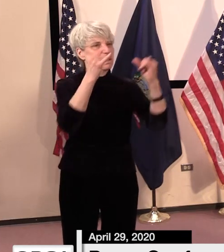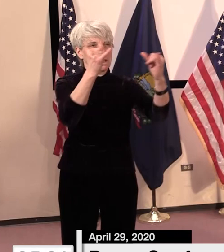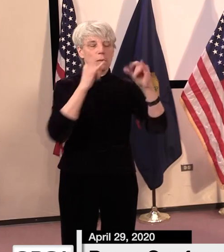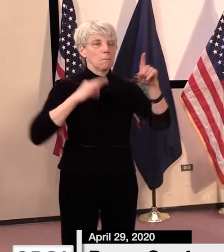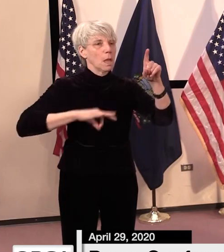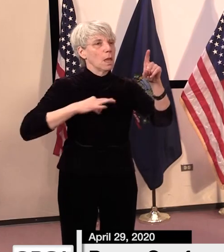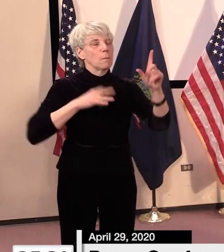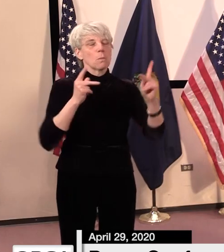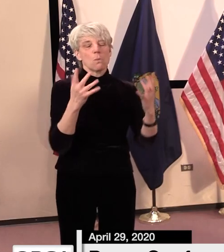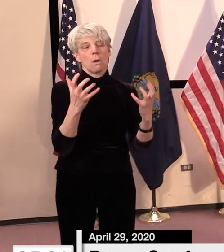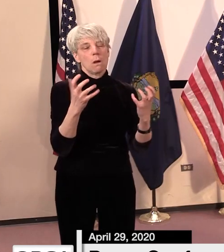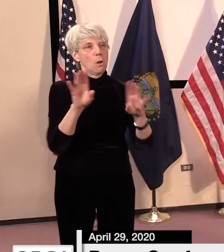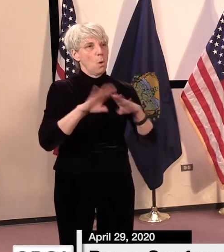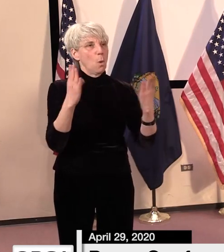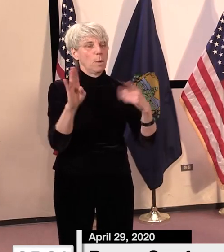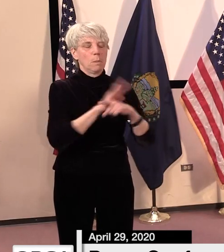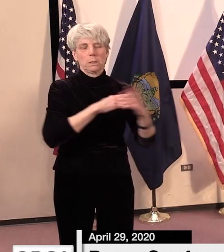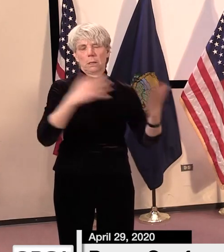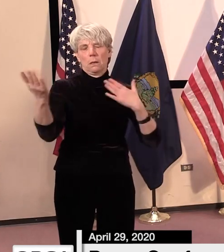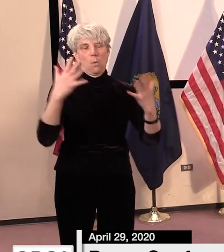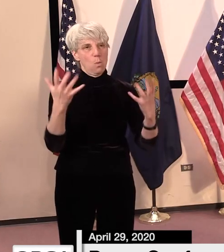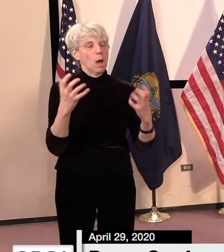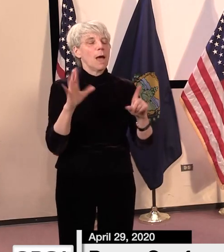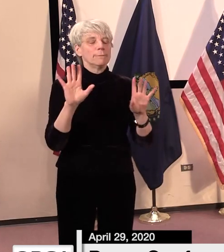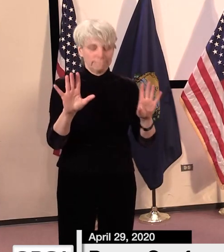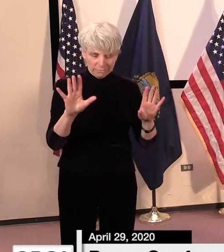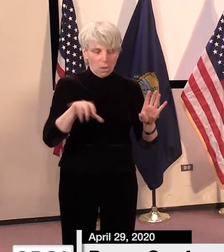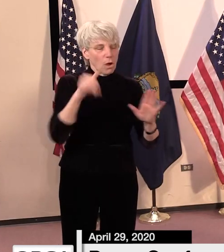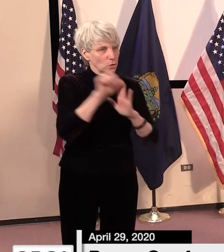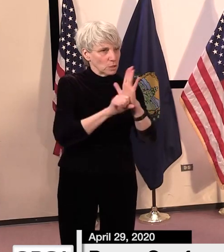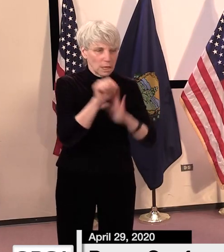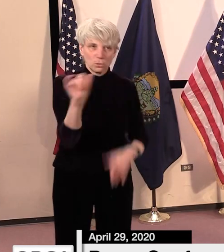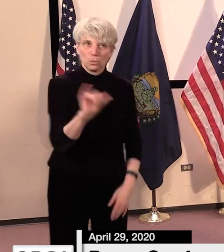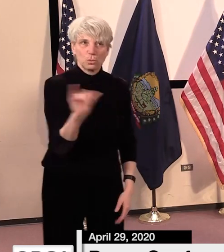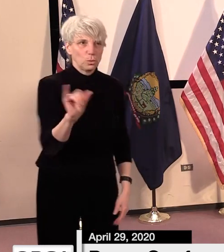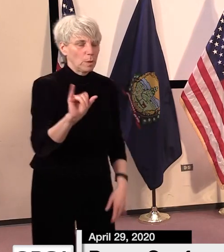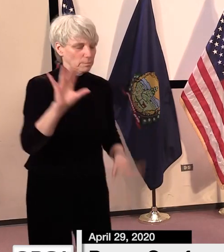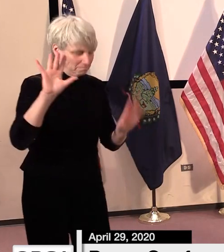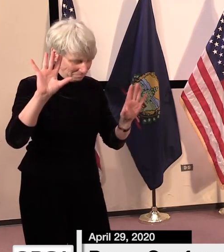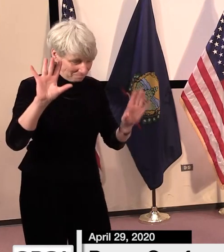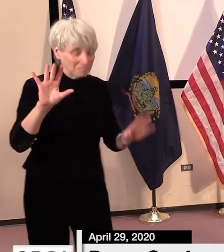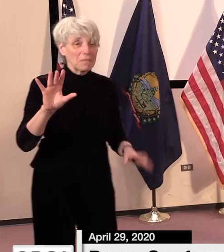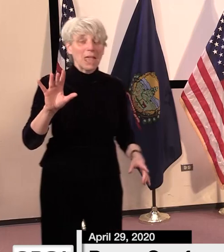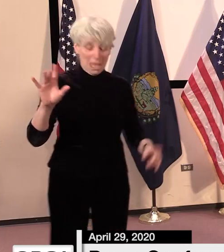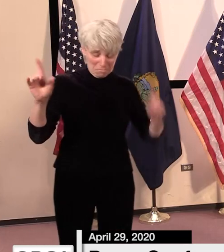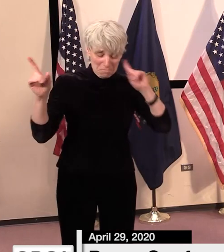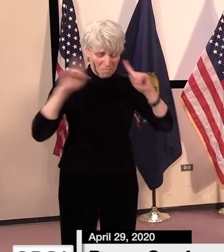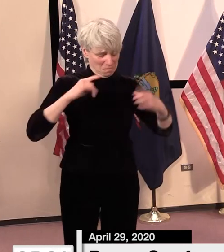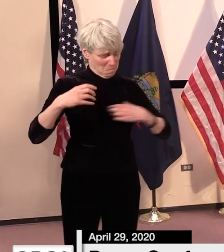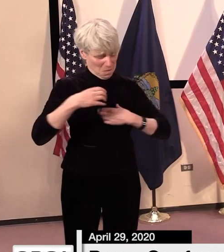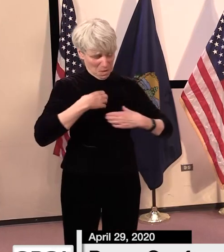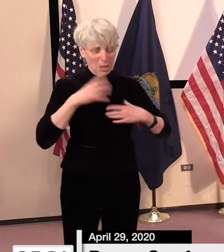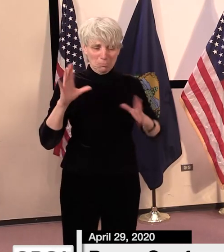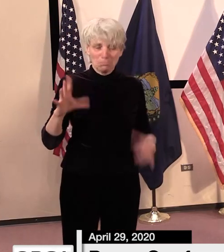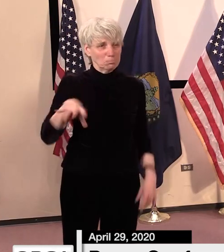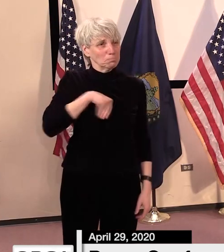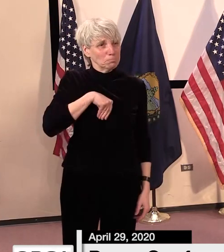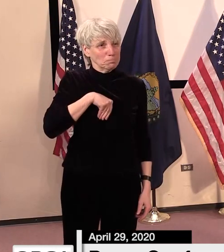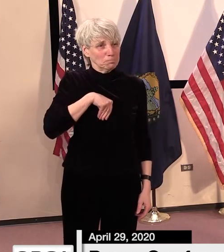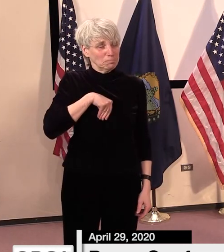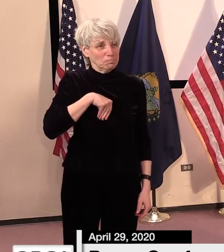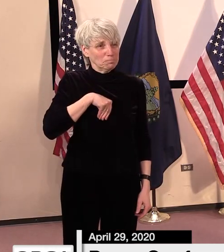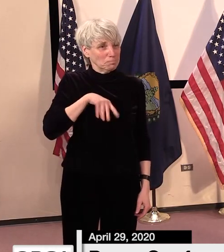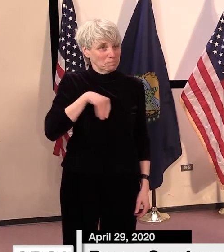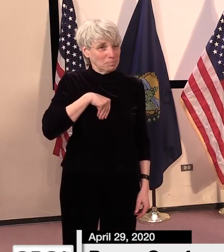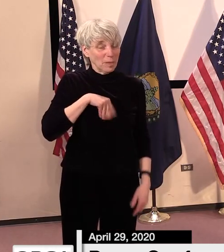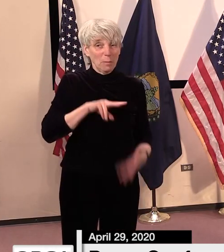governors throughout the country. But from my standpoint, I'll take the pressure. But what I can't take is